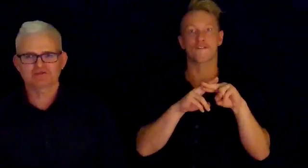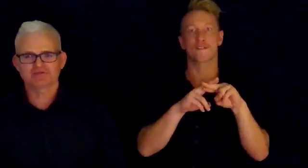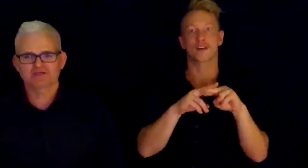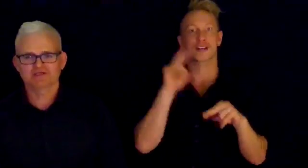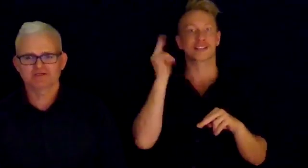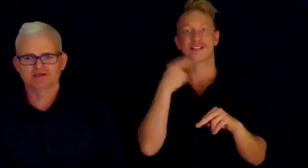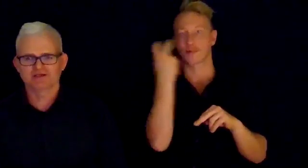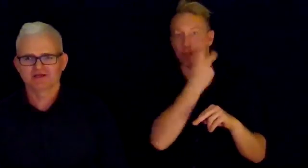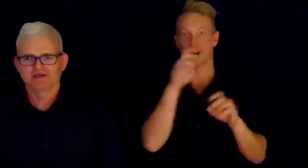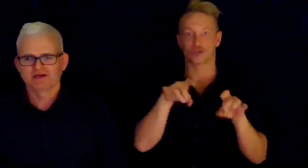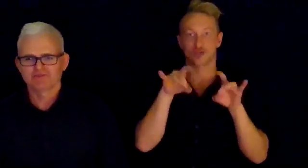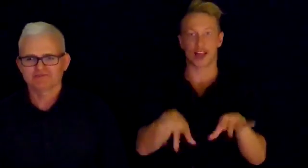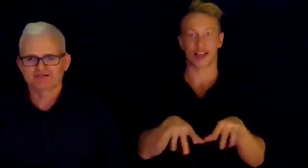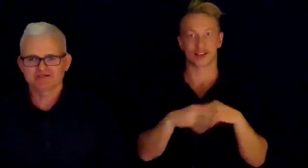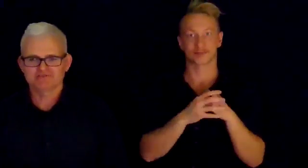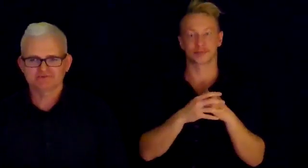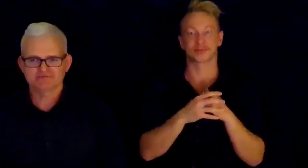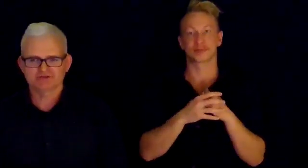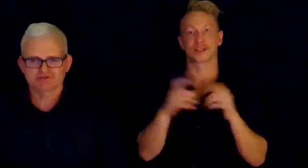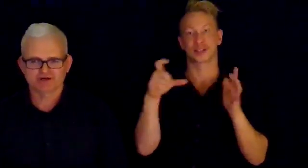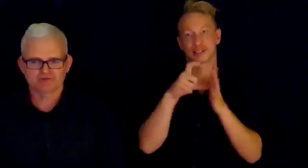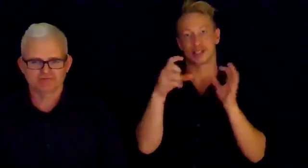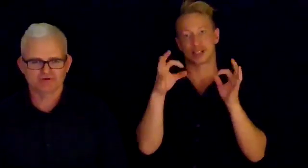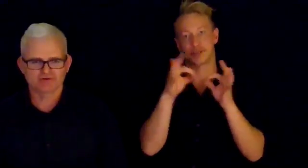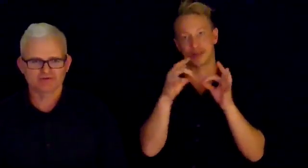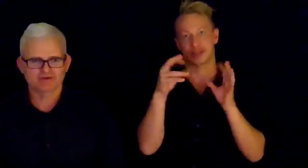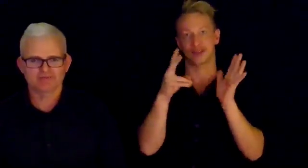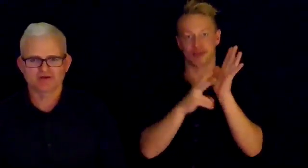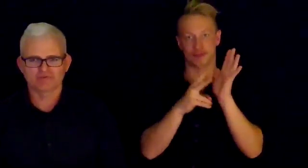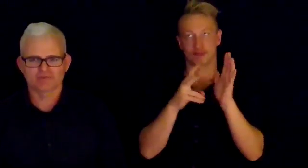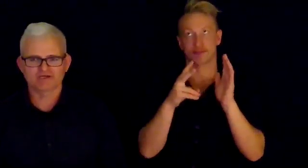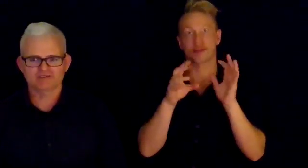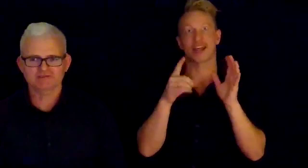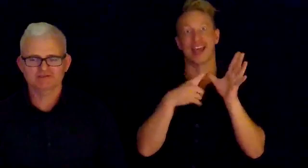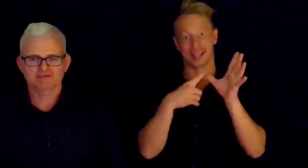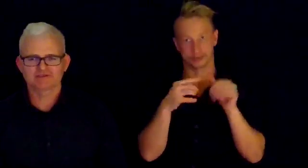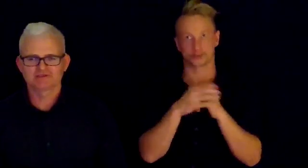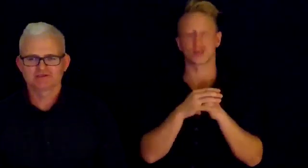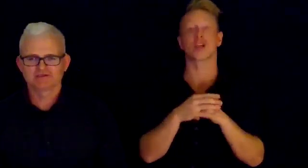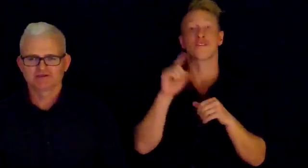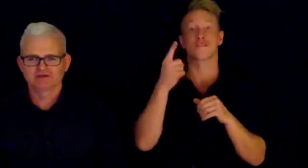It's lovely to be presenting for the first time on the Deafblind webinar